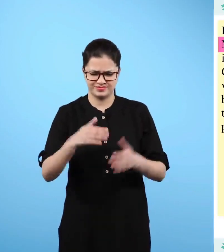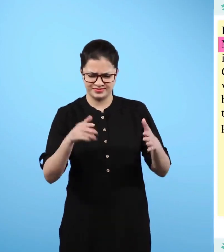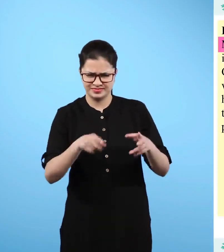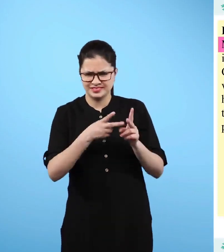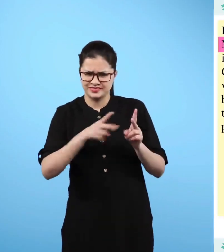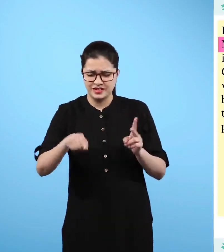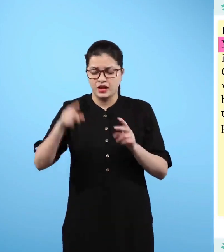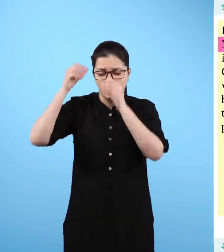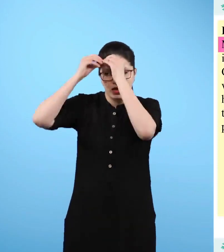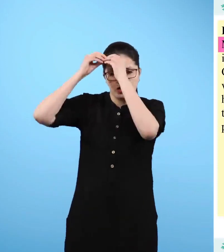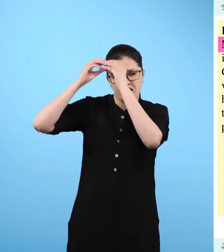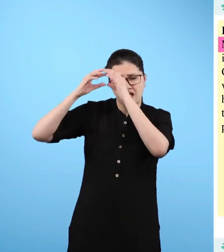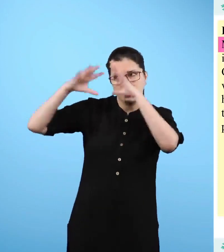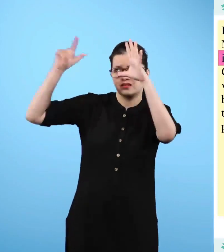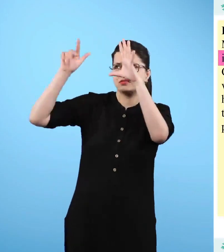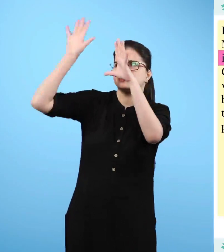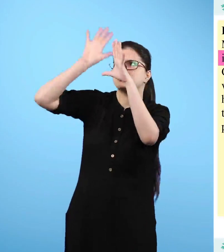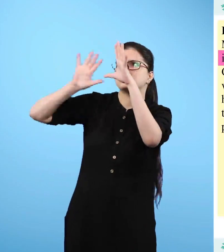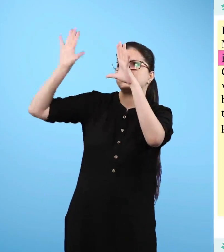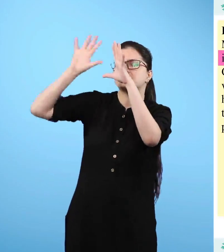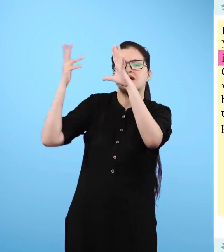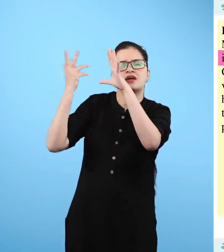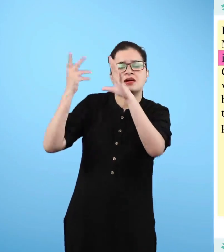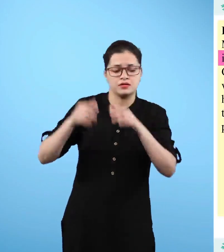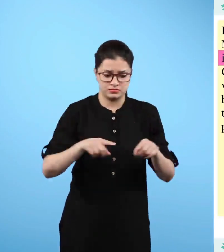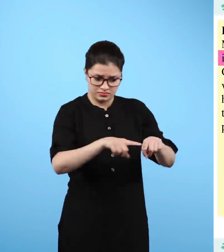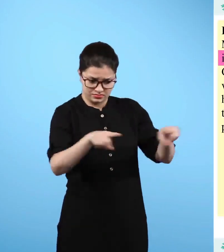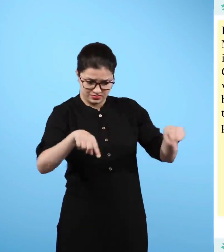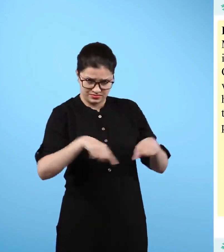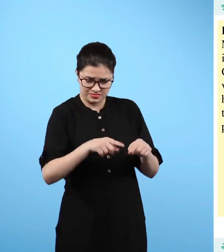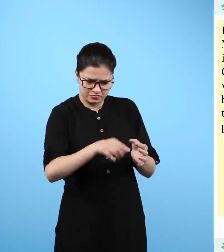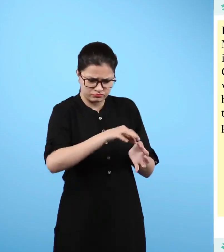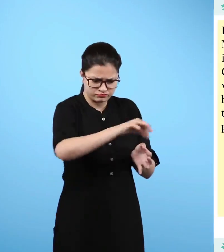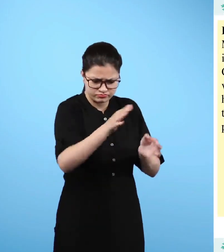Making mental images of shapes is an important mathematical ability.